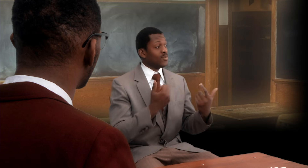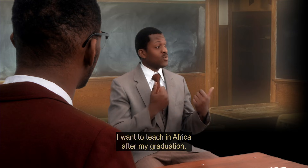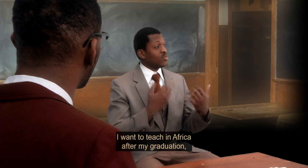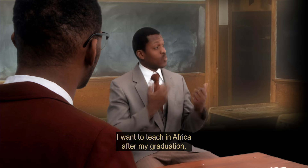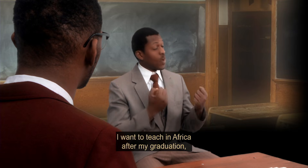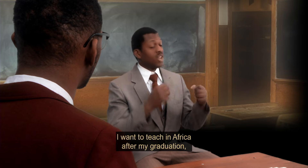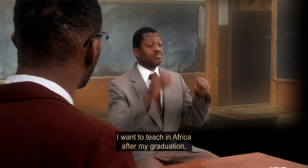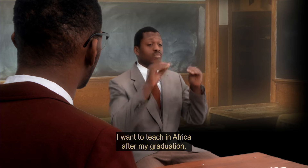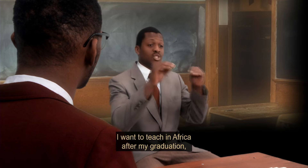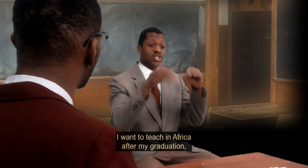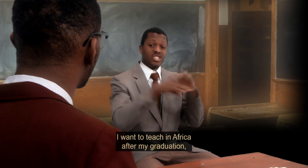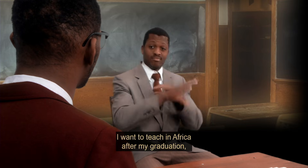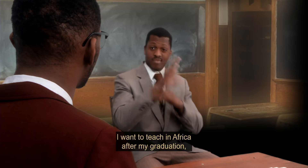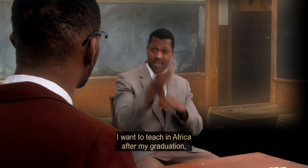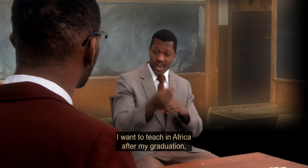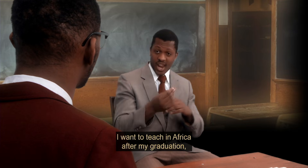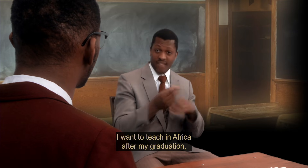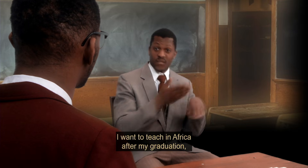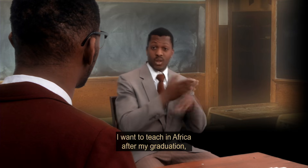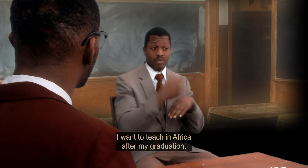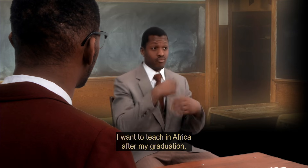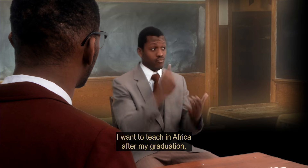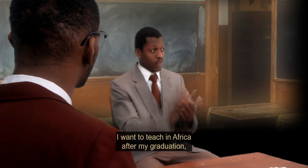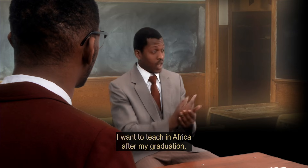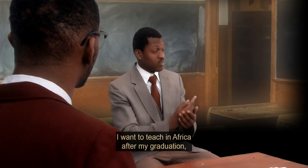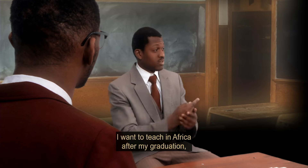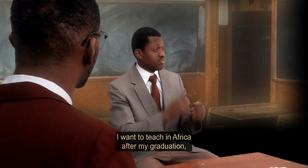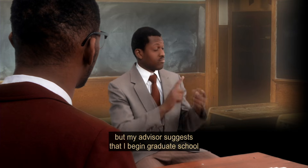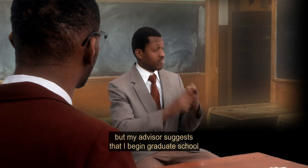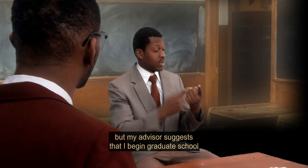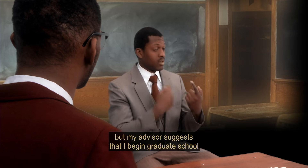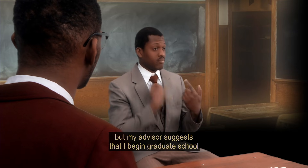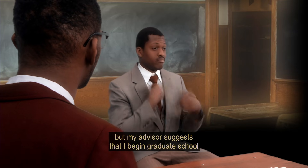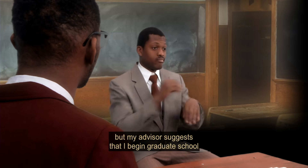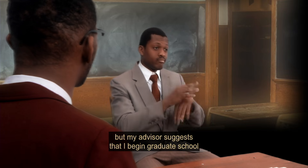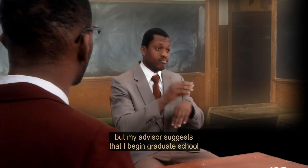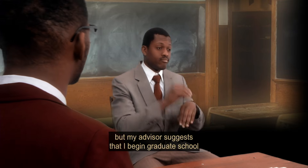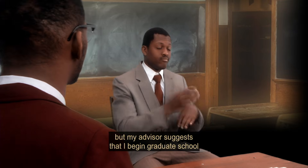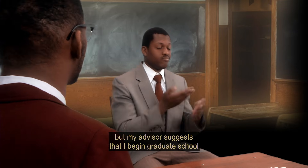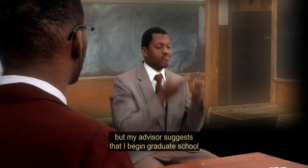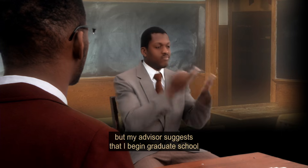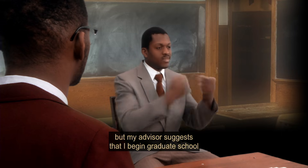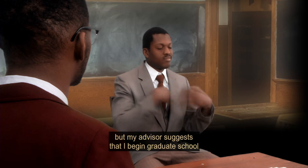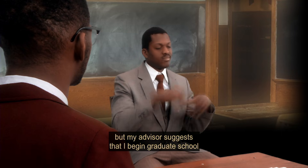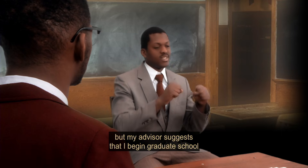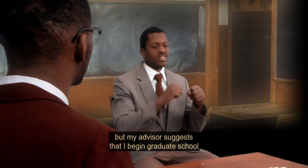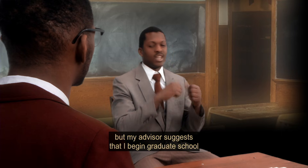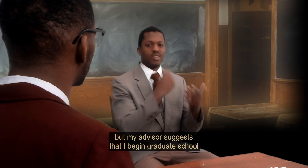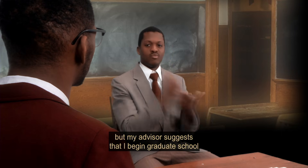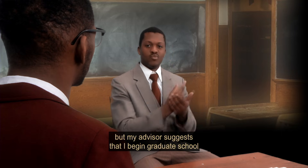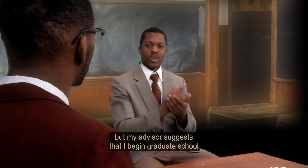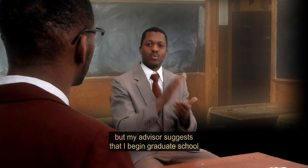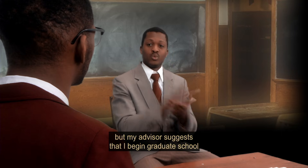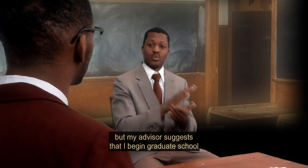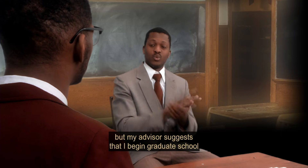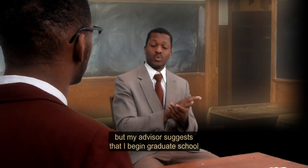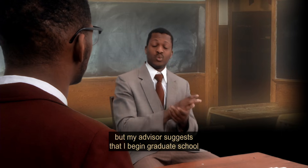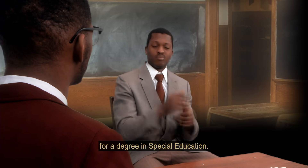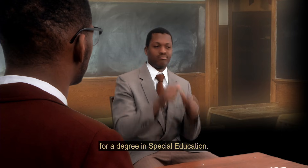I want to teach in Africa after my graduation, but my advisors suggest that I begin graduate school for